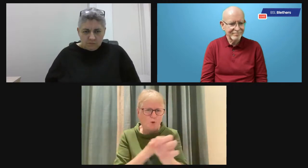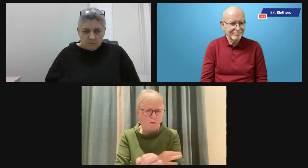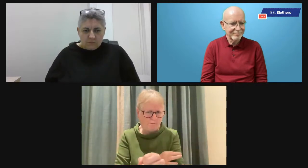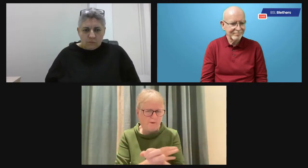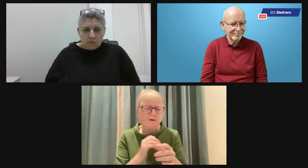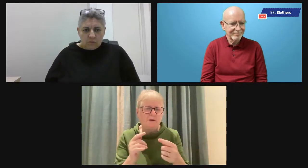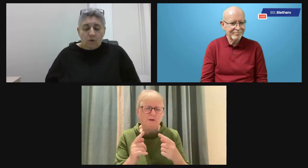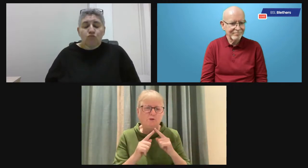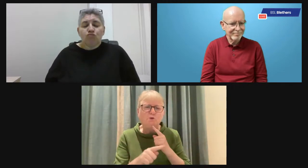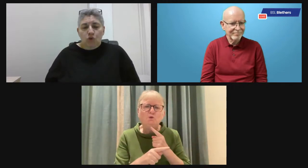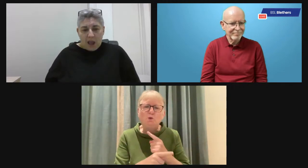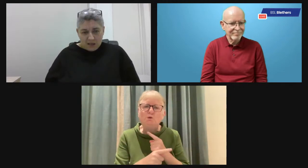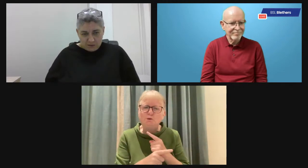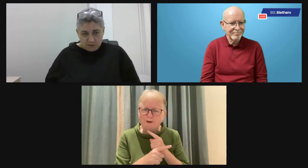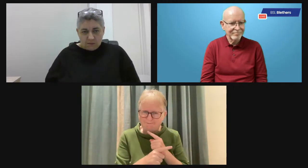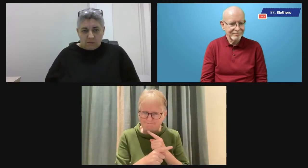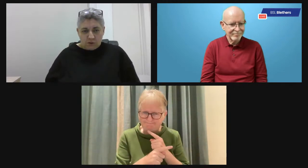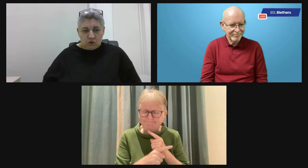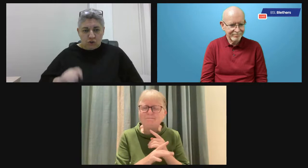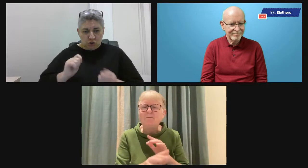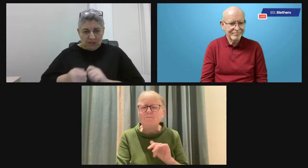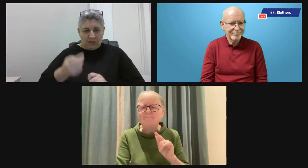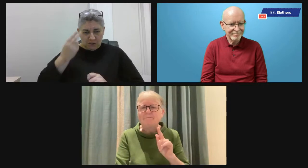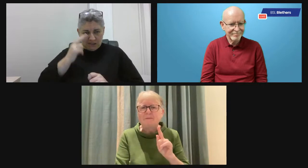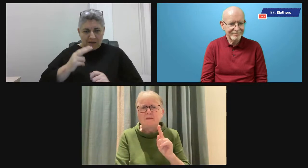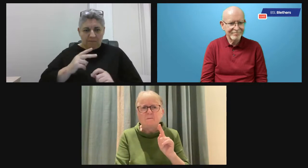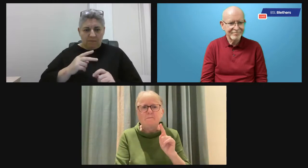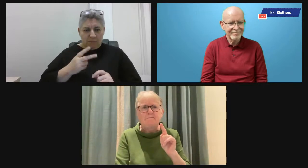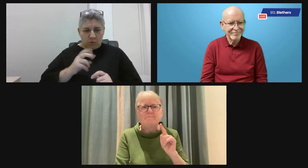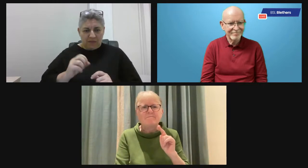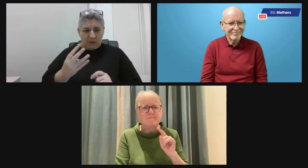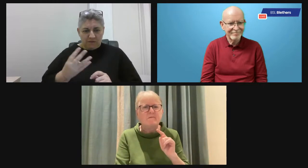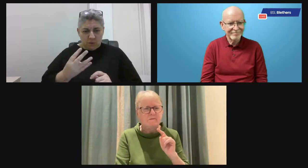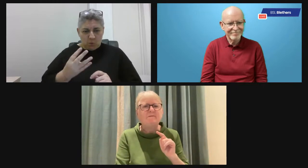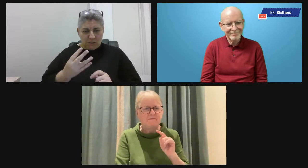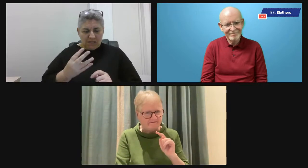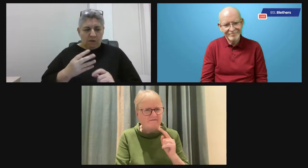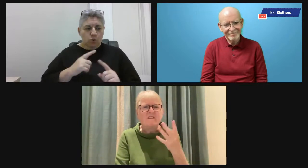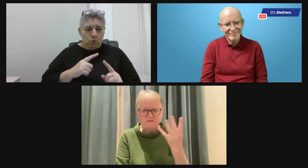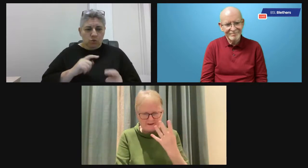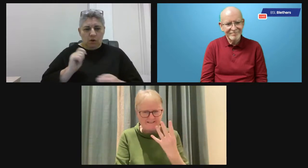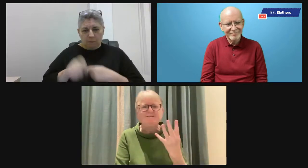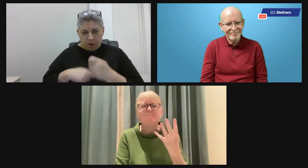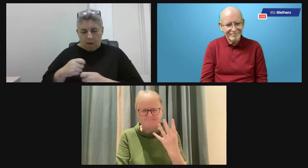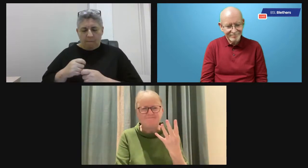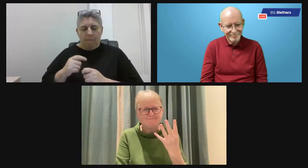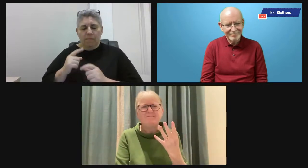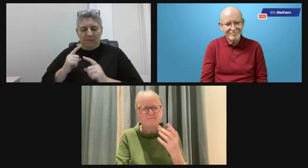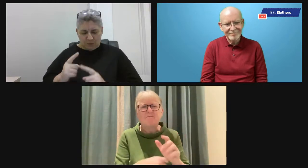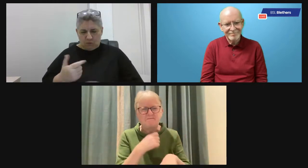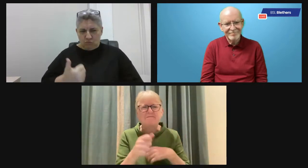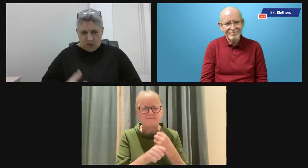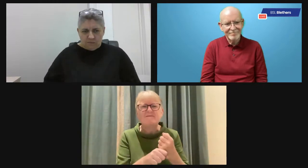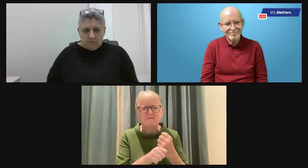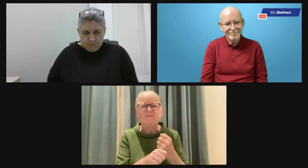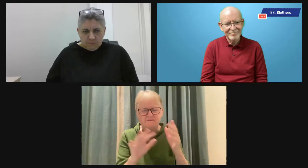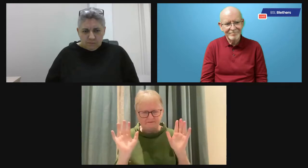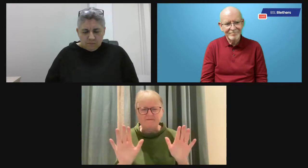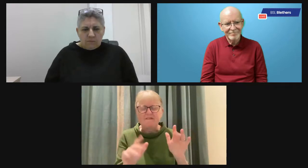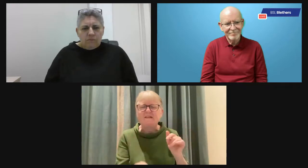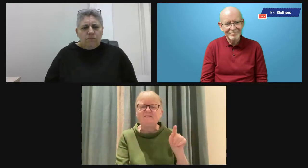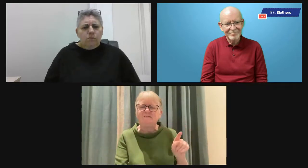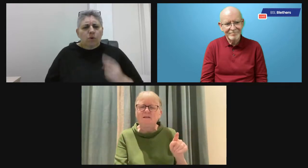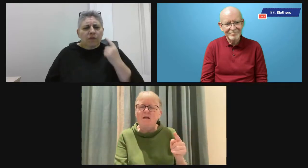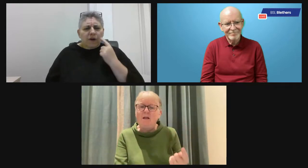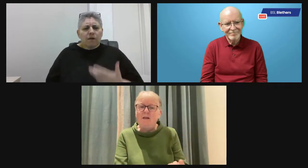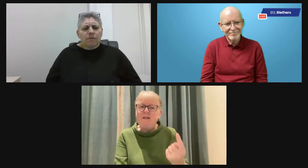we changed the word tutor and substituted the word teacher. Okay, so 2014 you changed